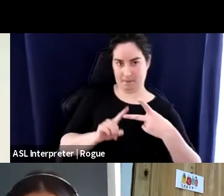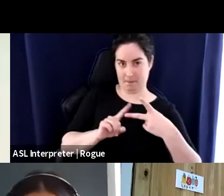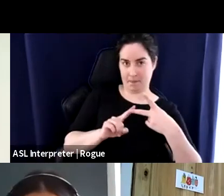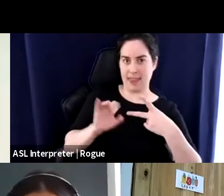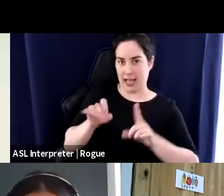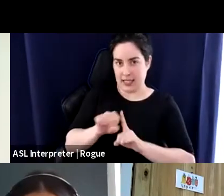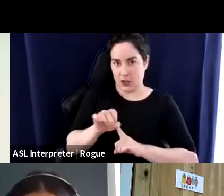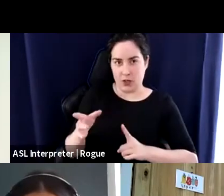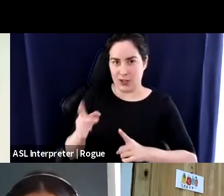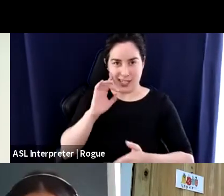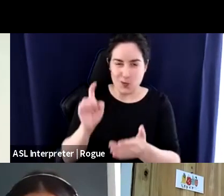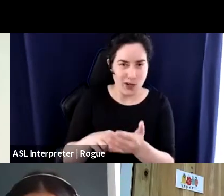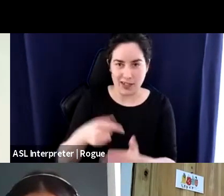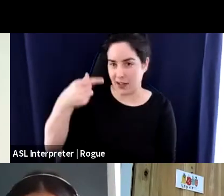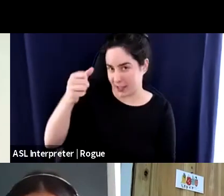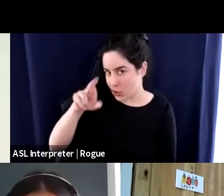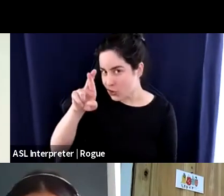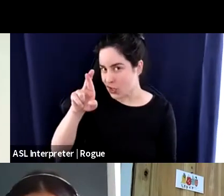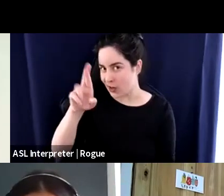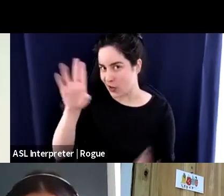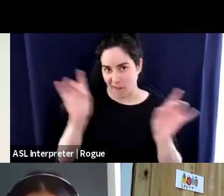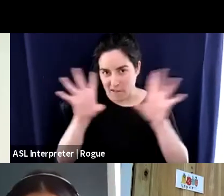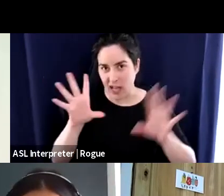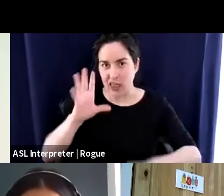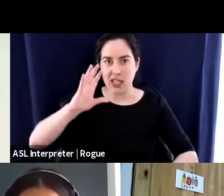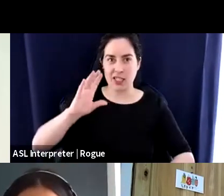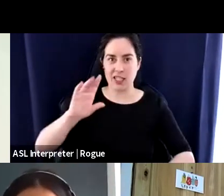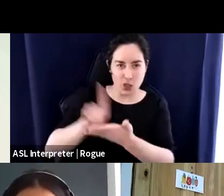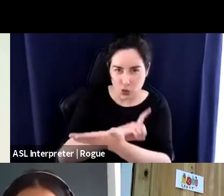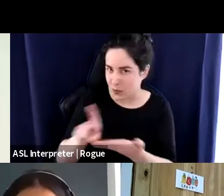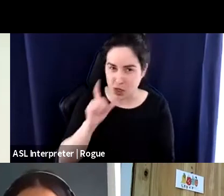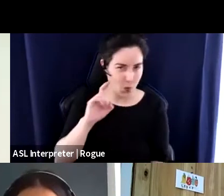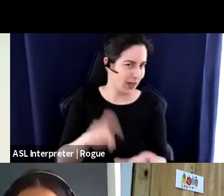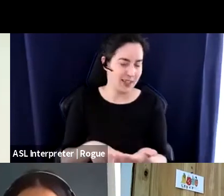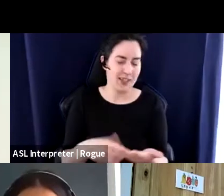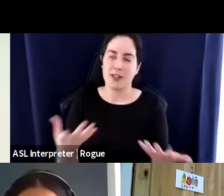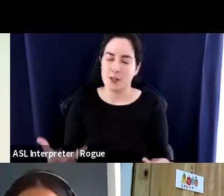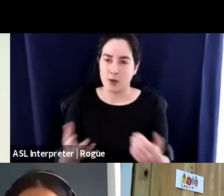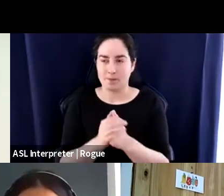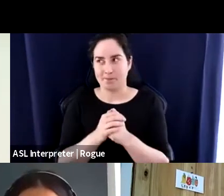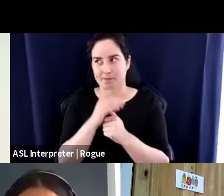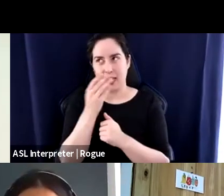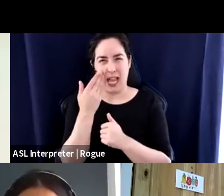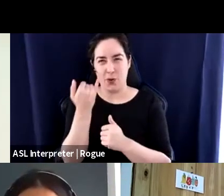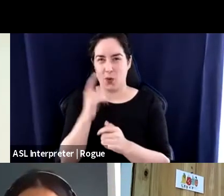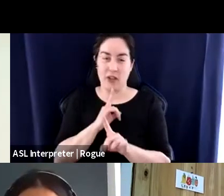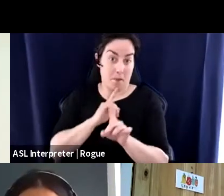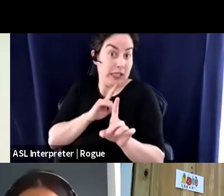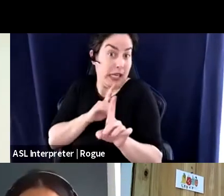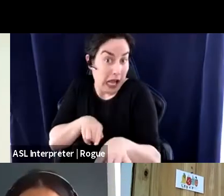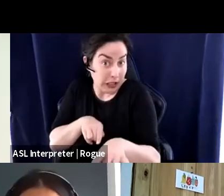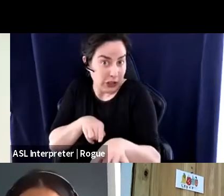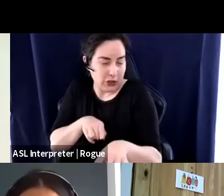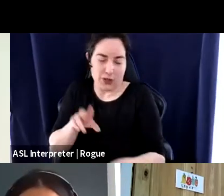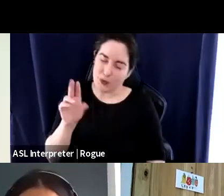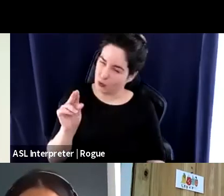we would have hoped. So I think one of the other things around language, Linda, and again, I'm not really answering the question directly, but touching on the language